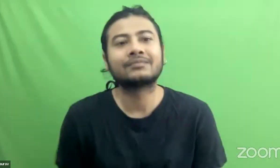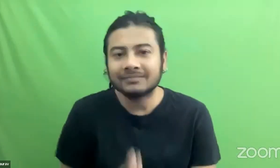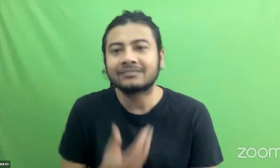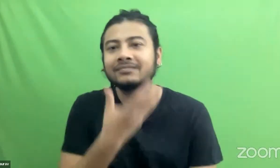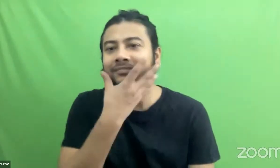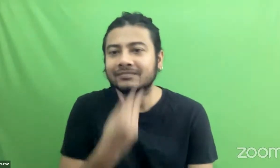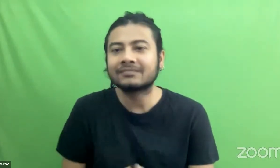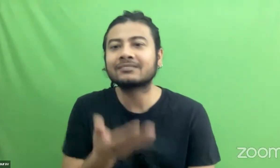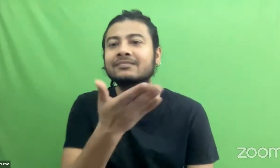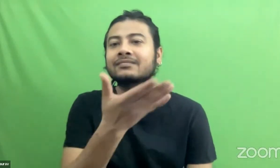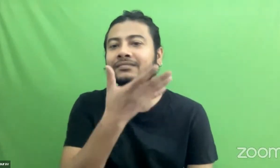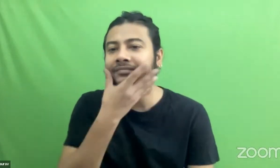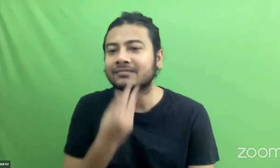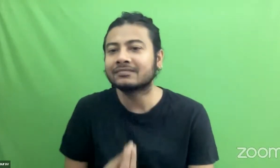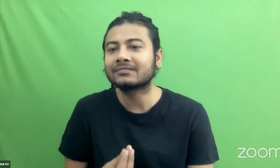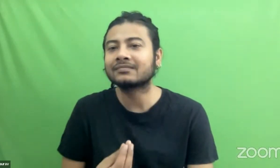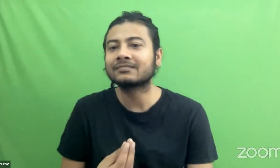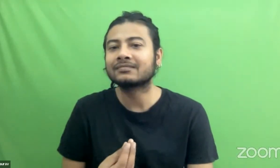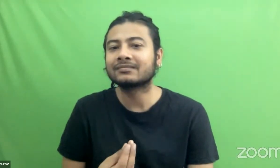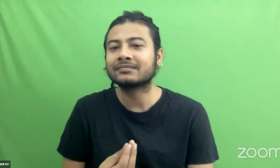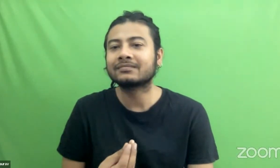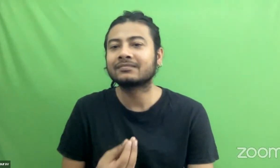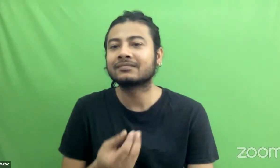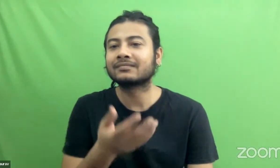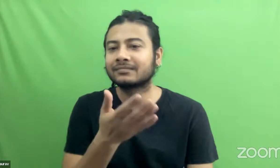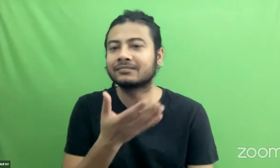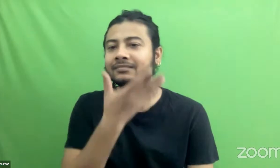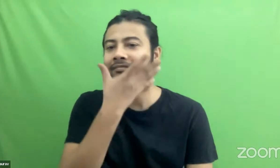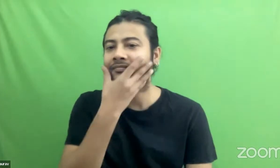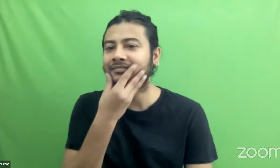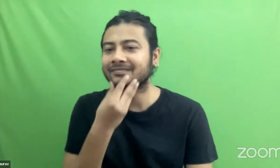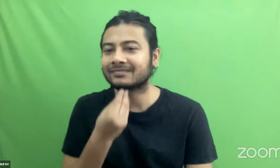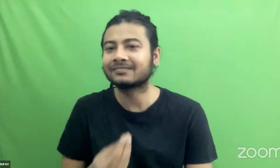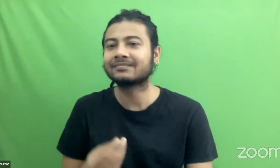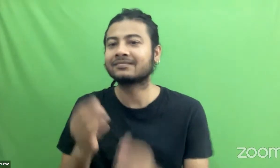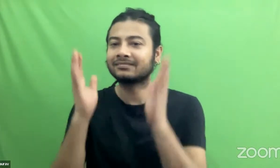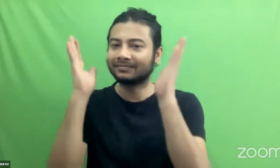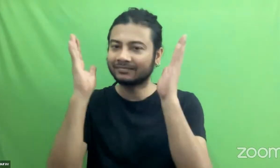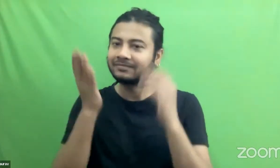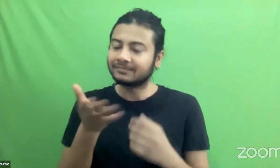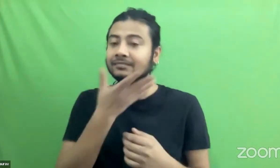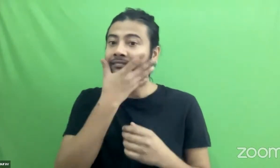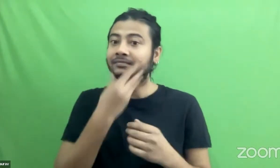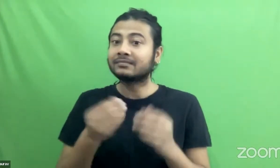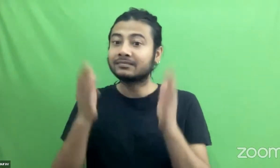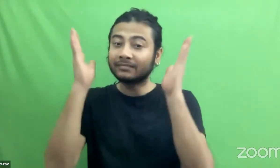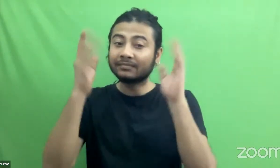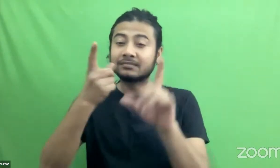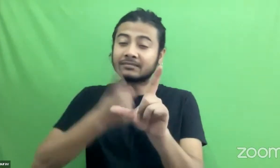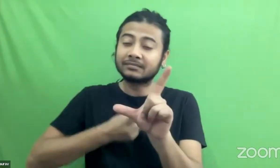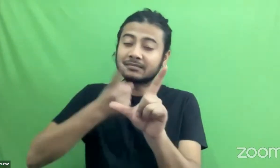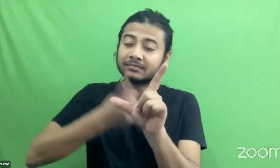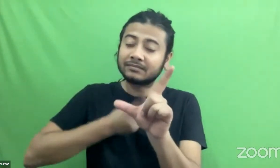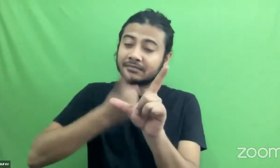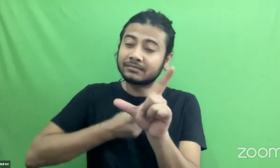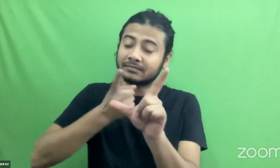So this one on white beard is the one who did lot of tapasya, who did lot of sadhana, and